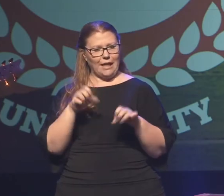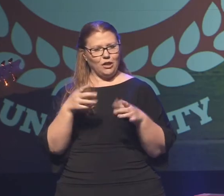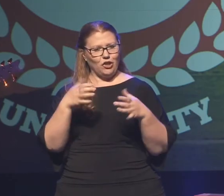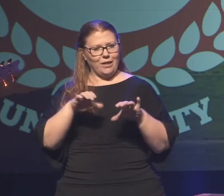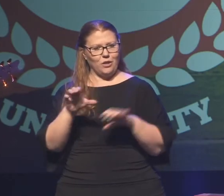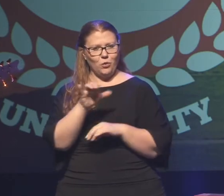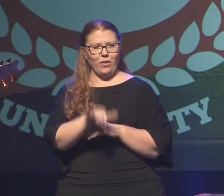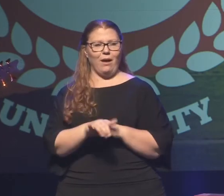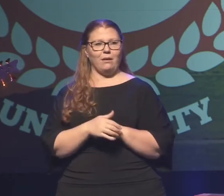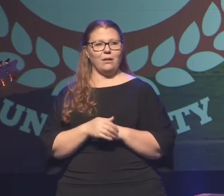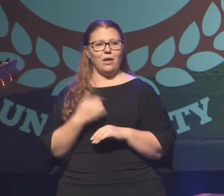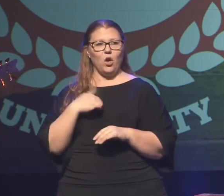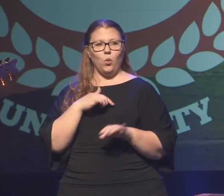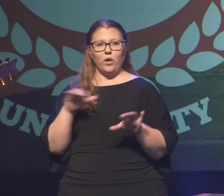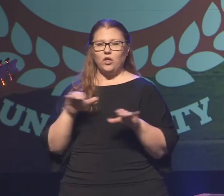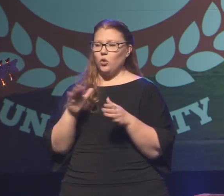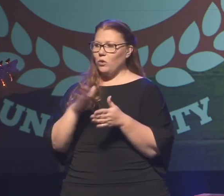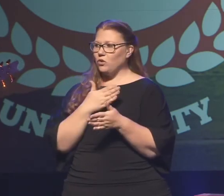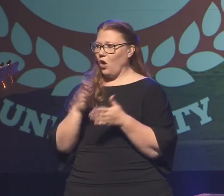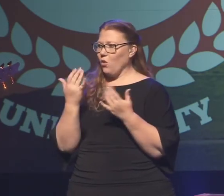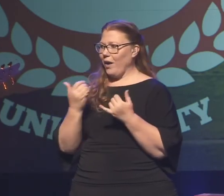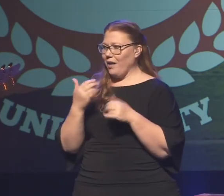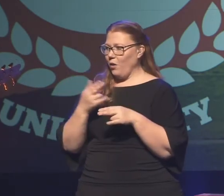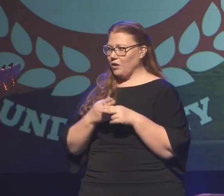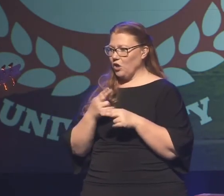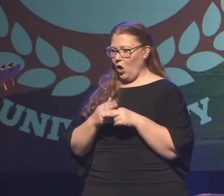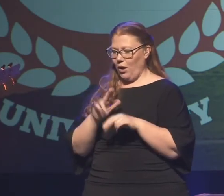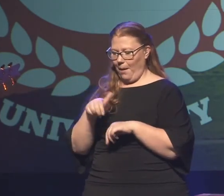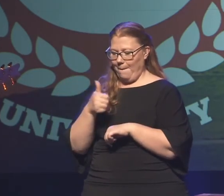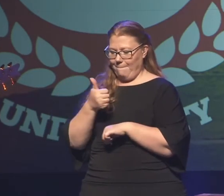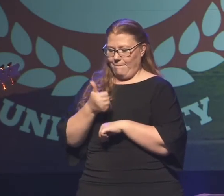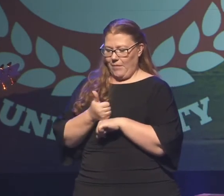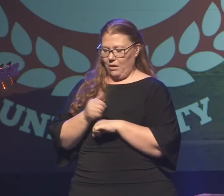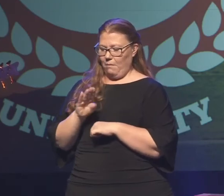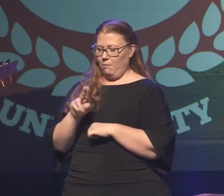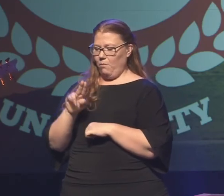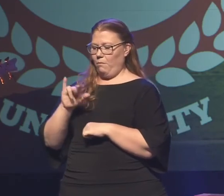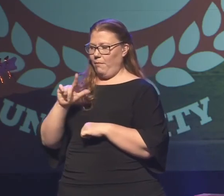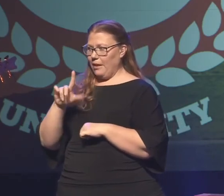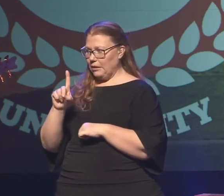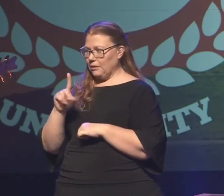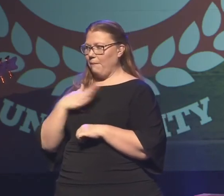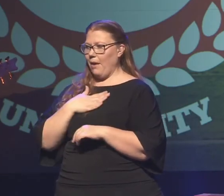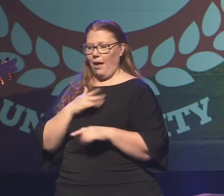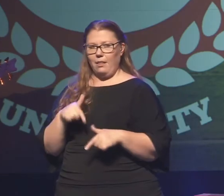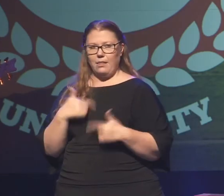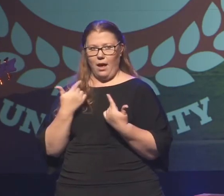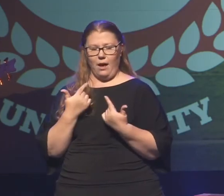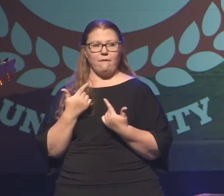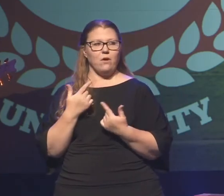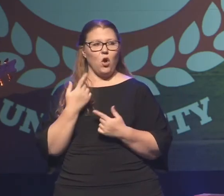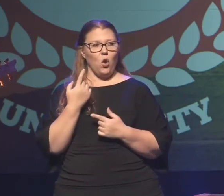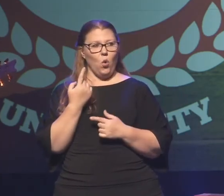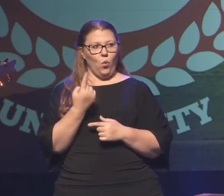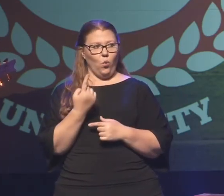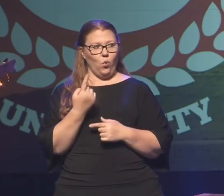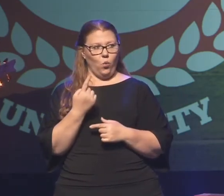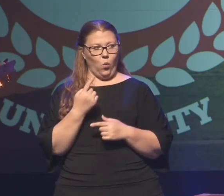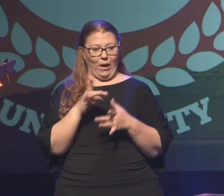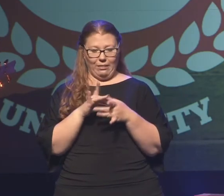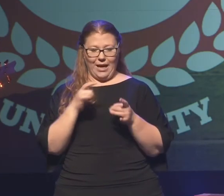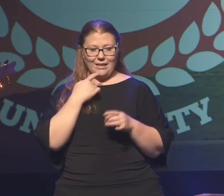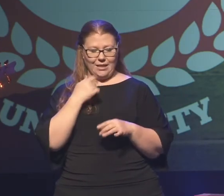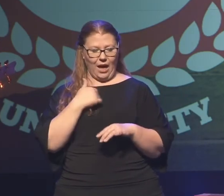song right now, and it's called Build My Life. And one line in it is, I will build my